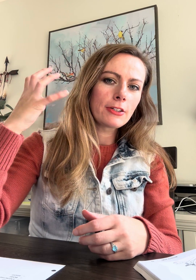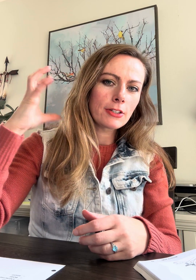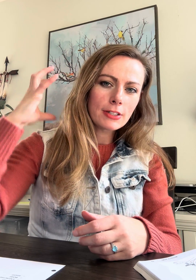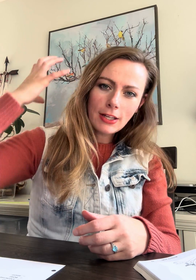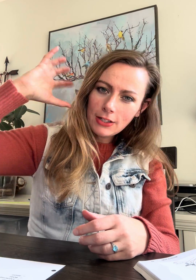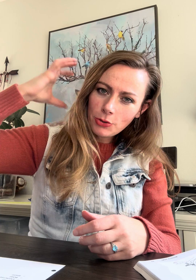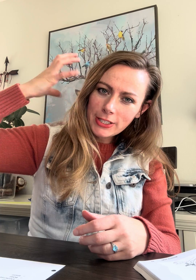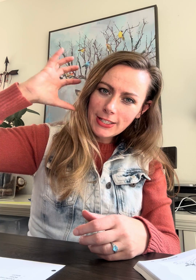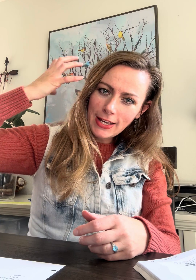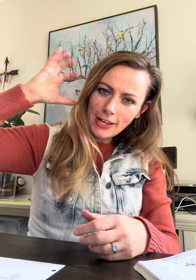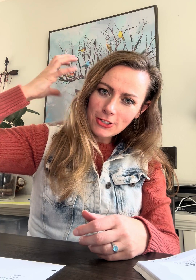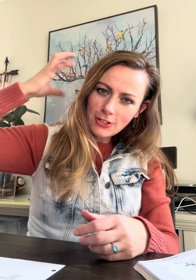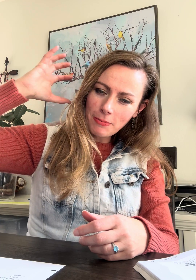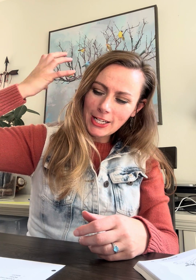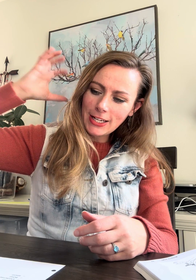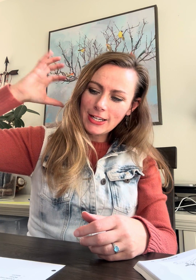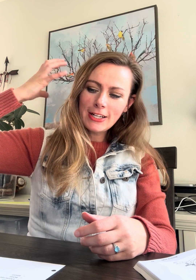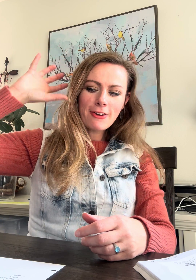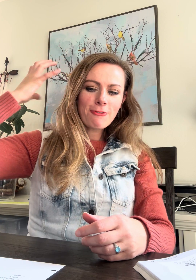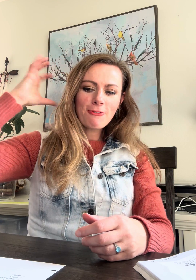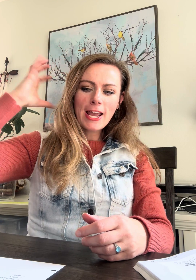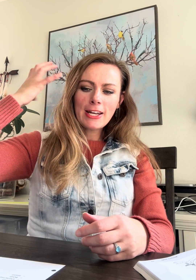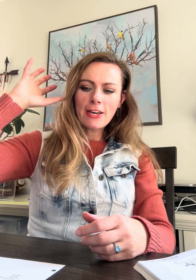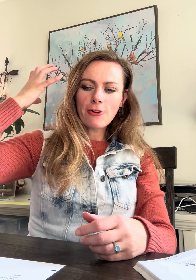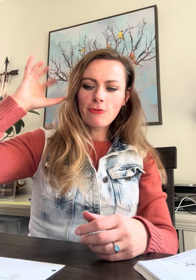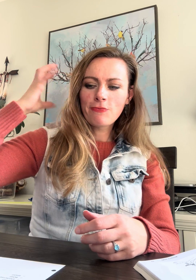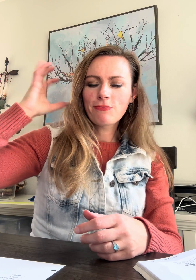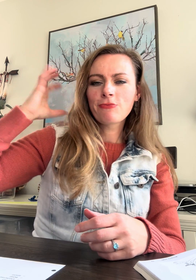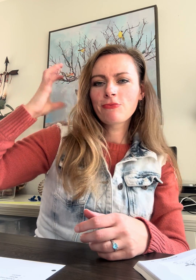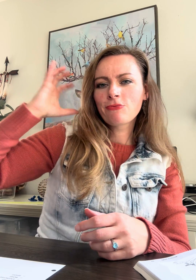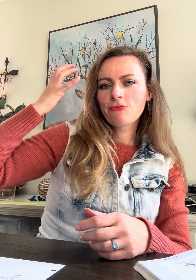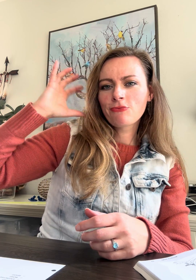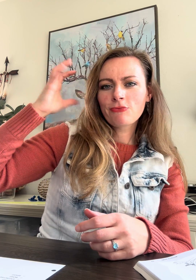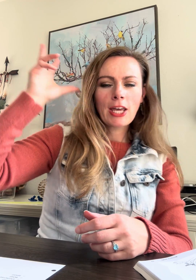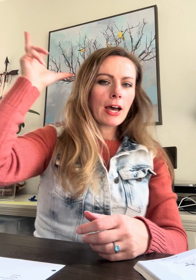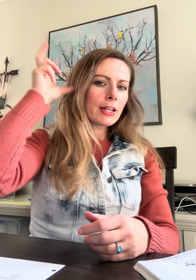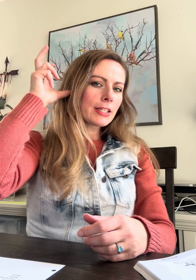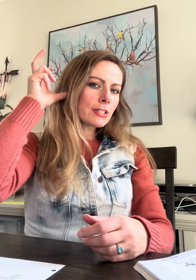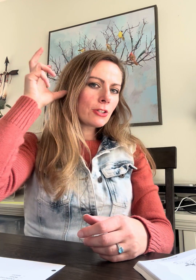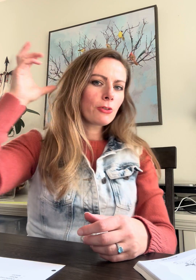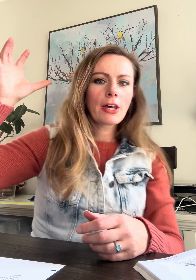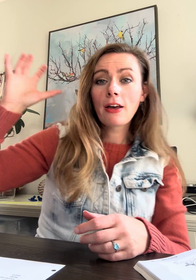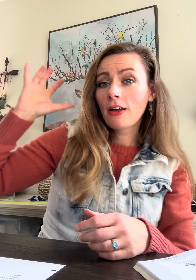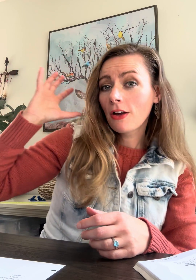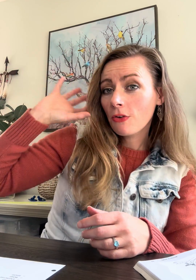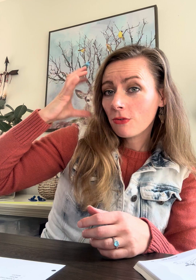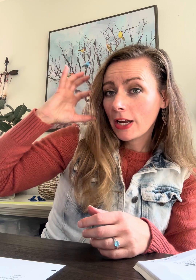just twist it at your dominant ear. Radio. I listen to the radio.